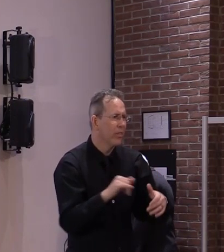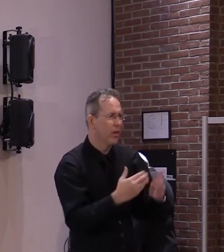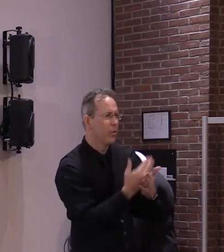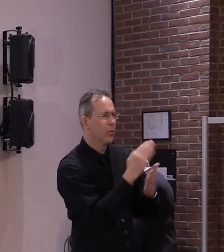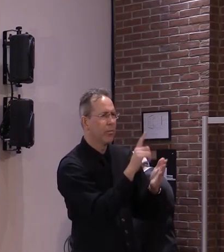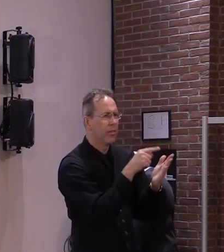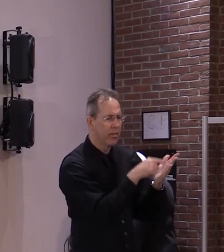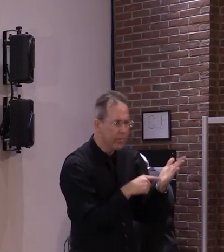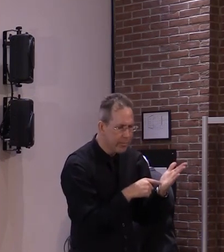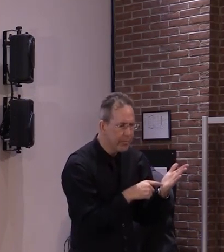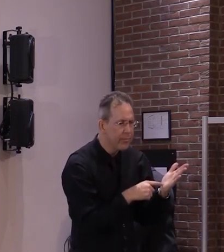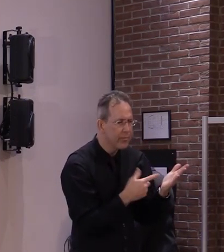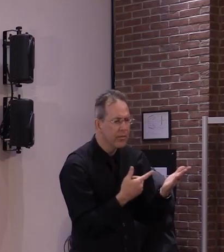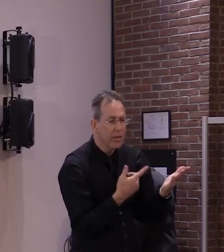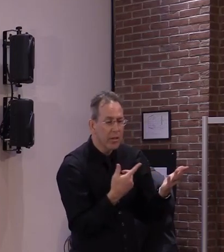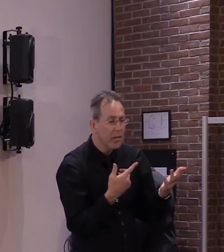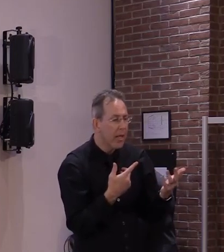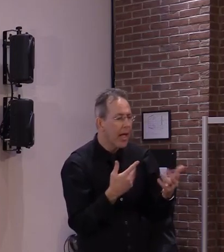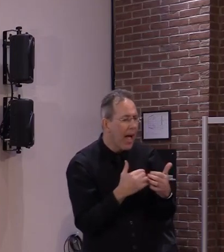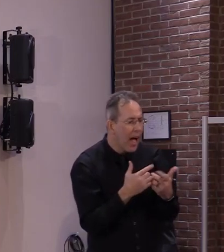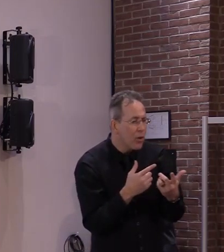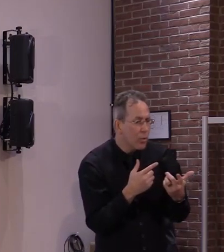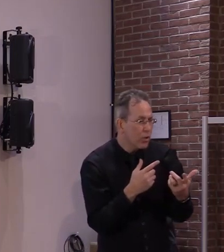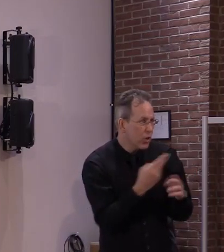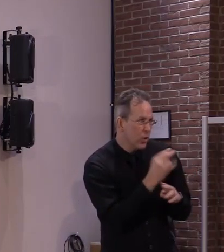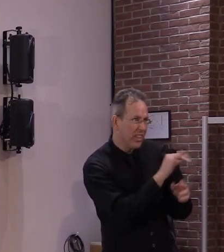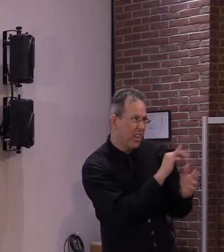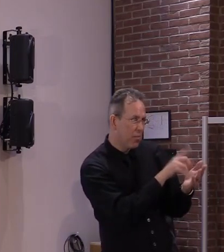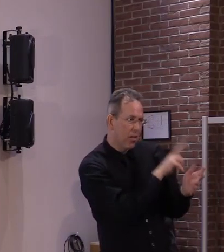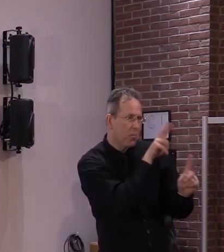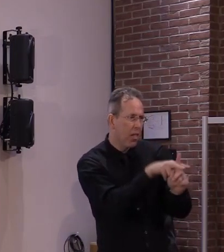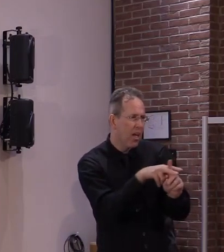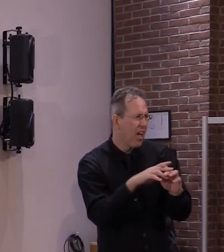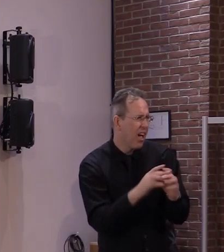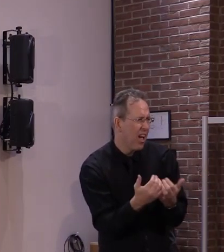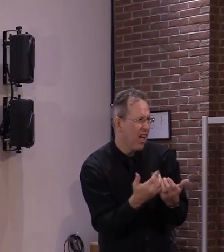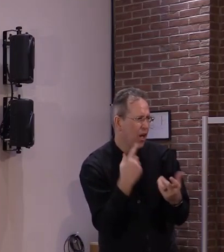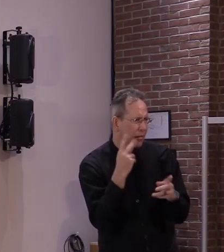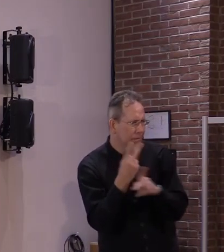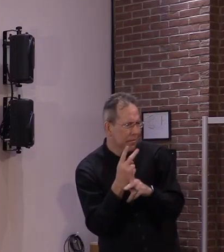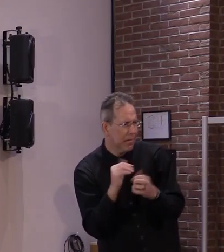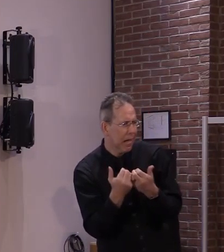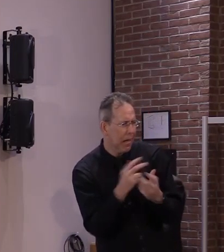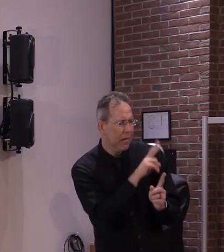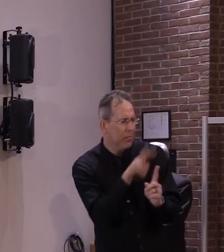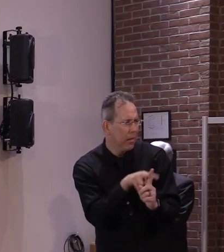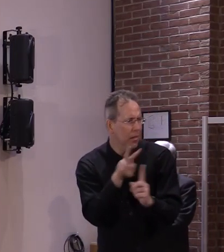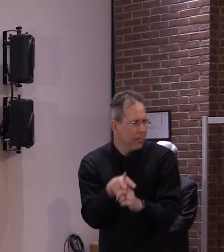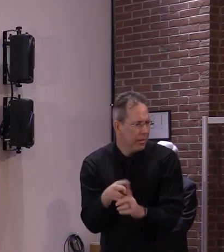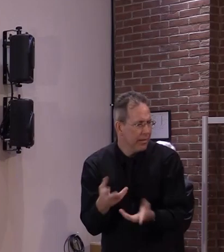But I think there's a lot still that needs to be done on that, and that it is not a simple process by any means.